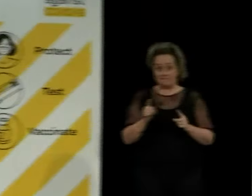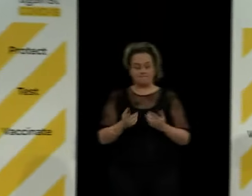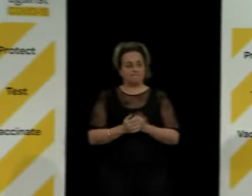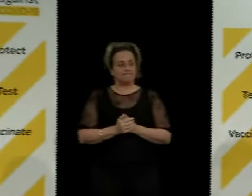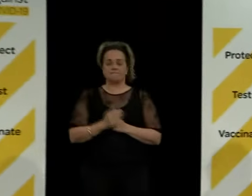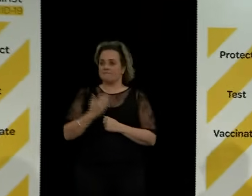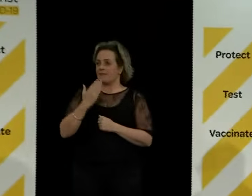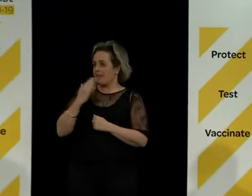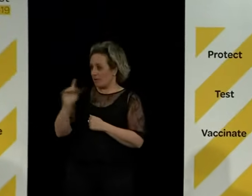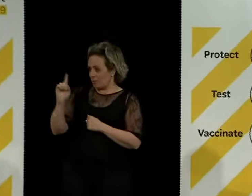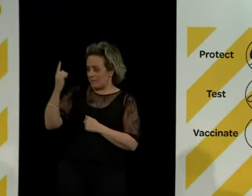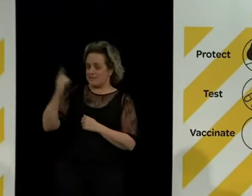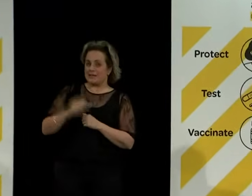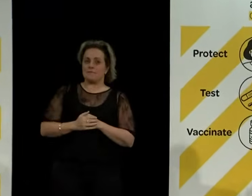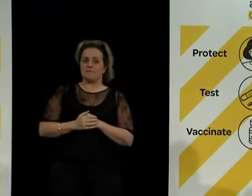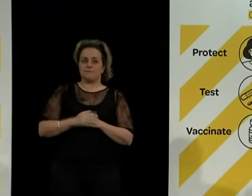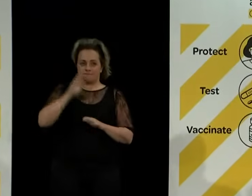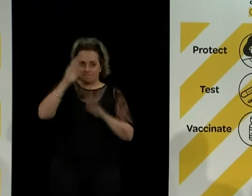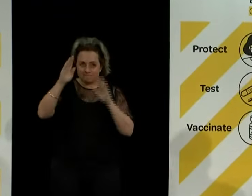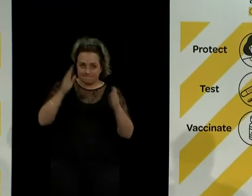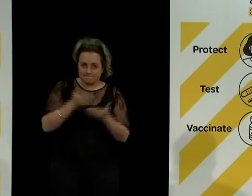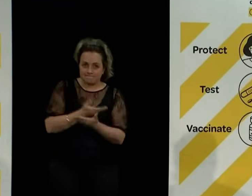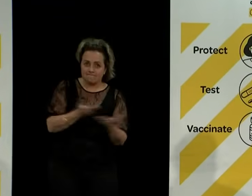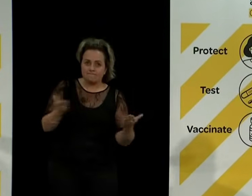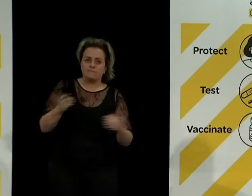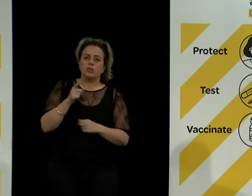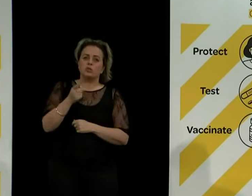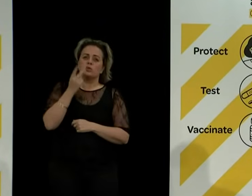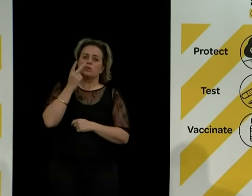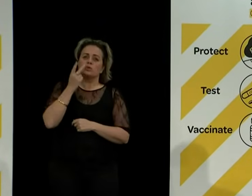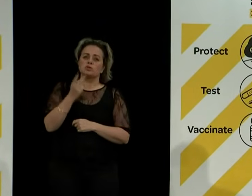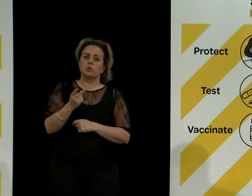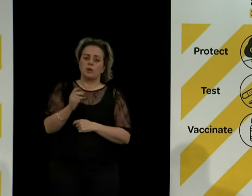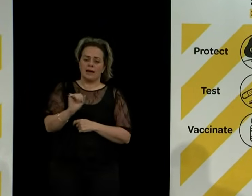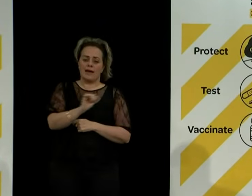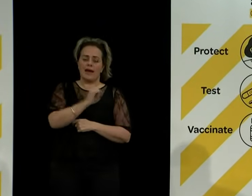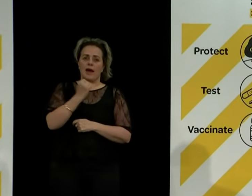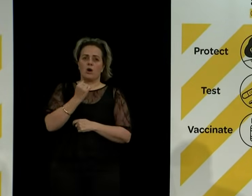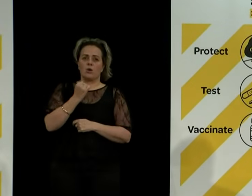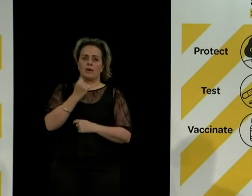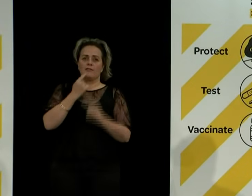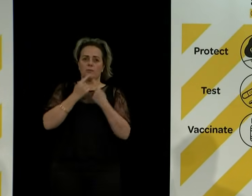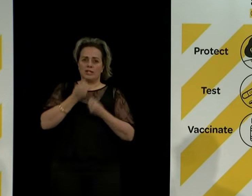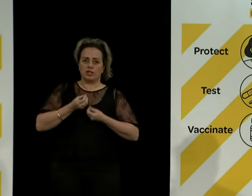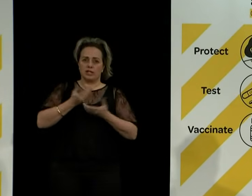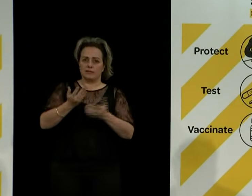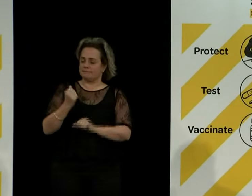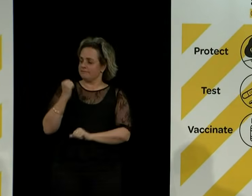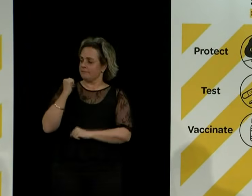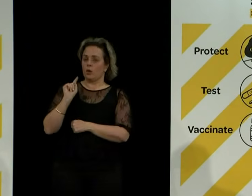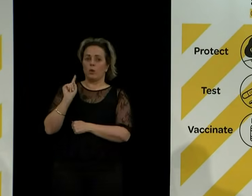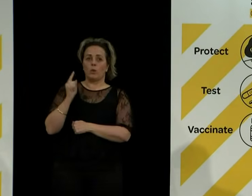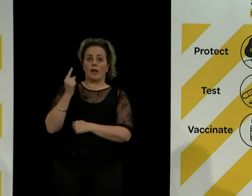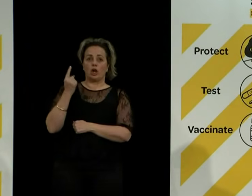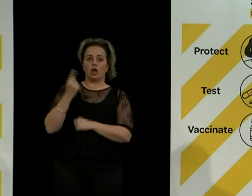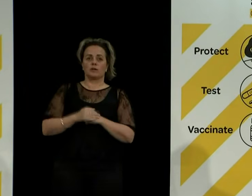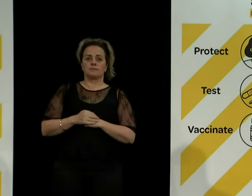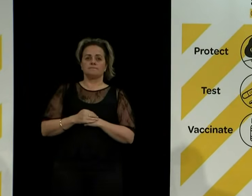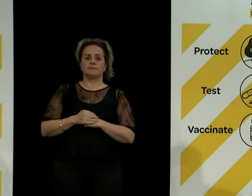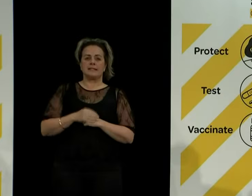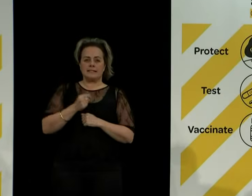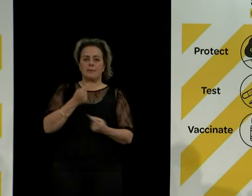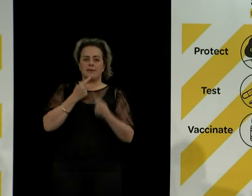Prime Minister. Kia ora koutou katoa. So you will have seen our comprehensive 1 p.m. statement. Just a couple of highlights from